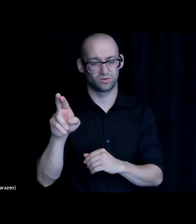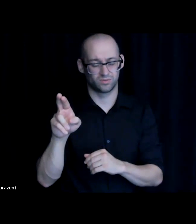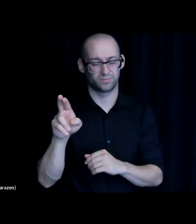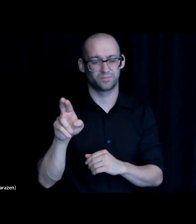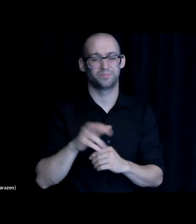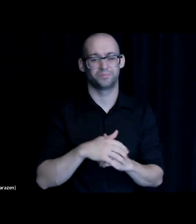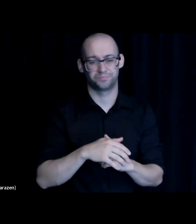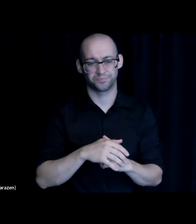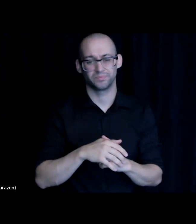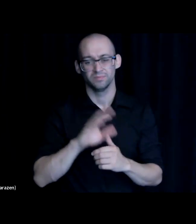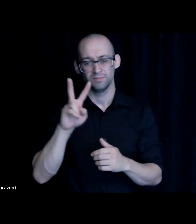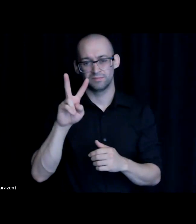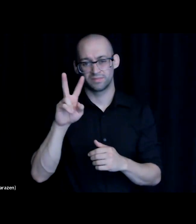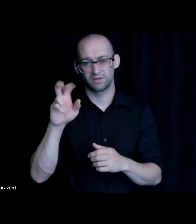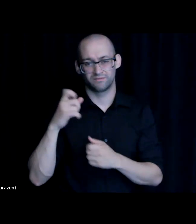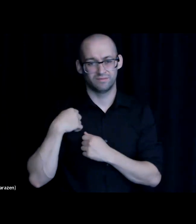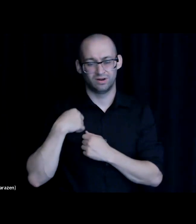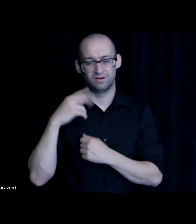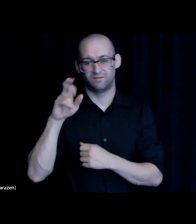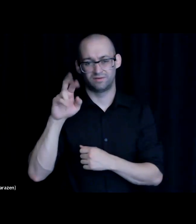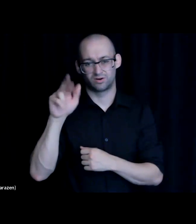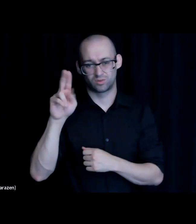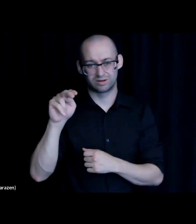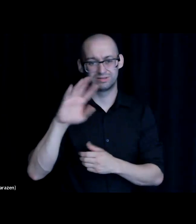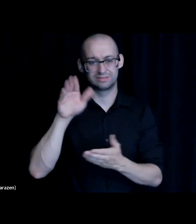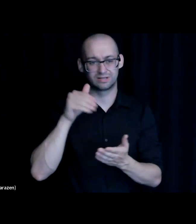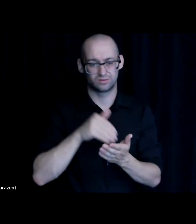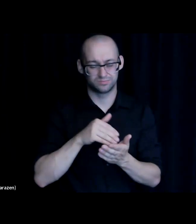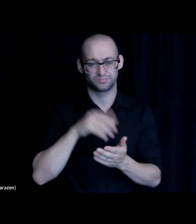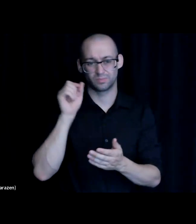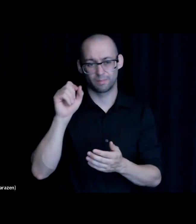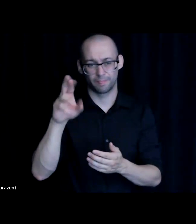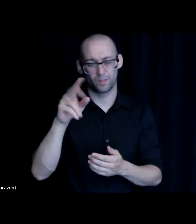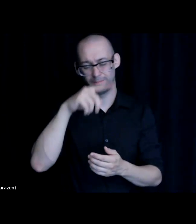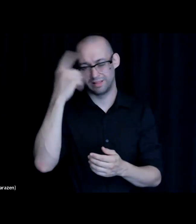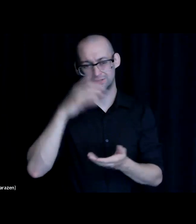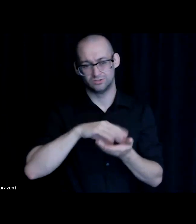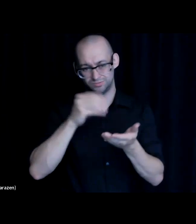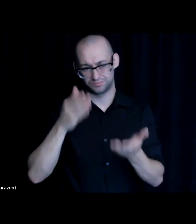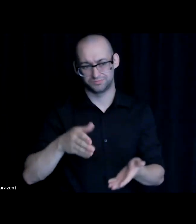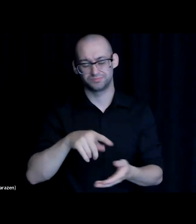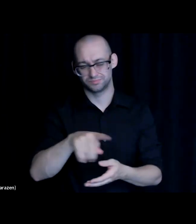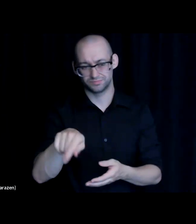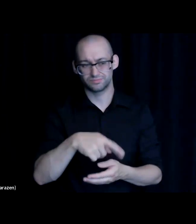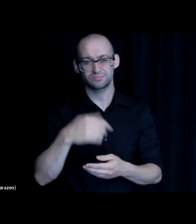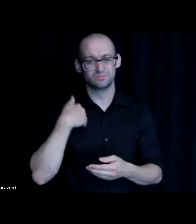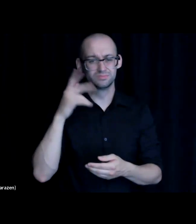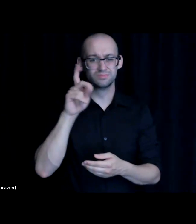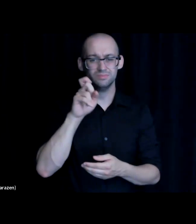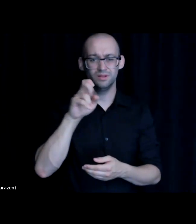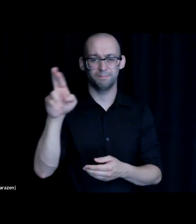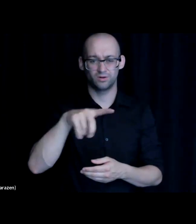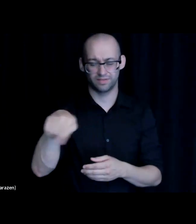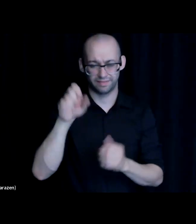Veteran Center, or even like Emoja, where African-American students, they come there and there's peers there they can talk to. So we have